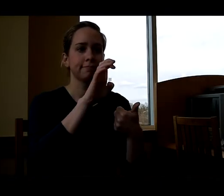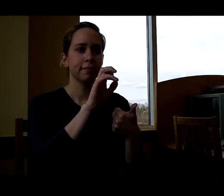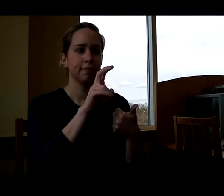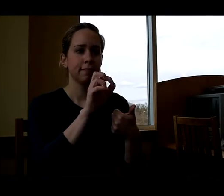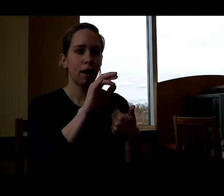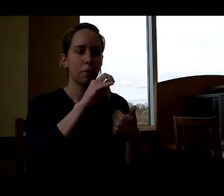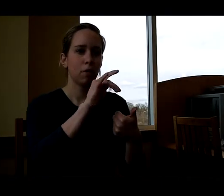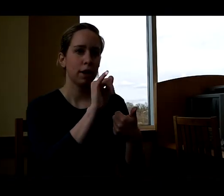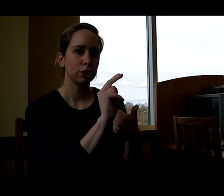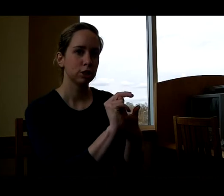evaporation.